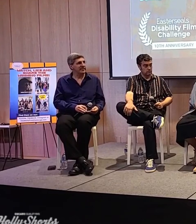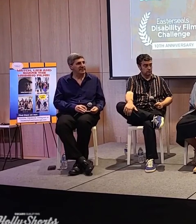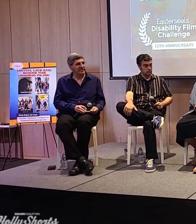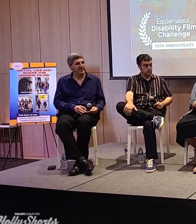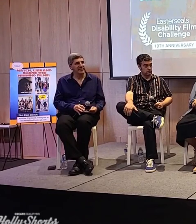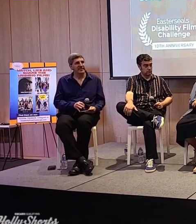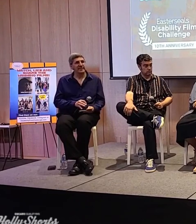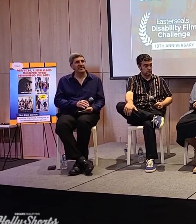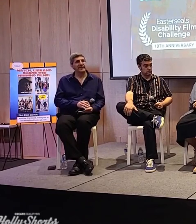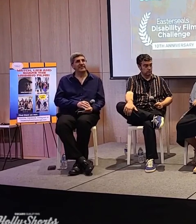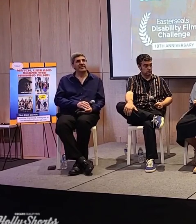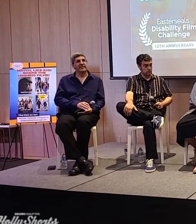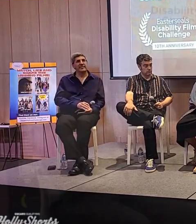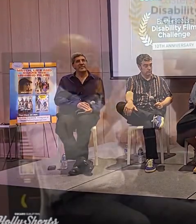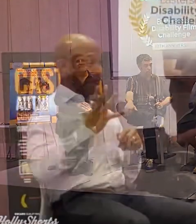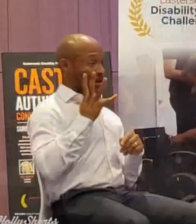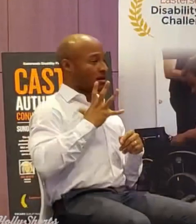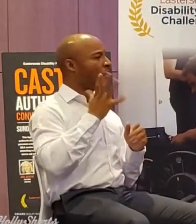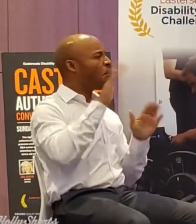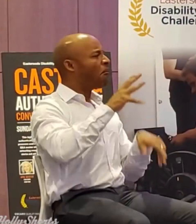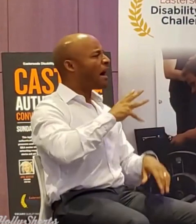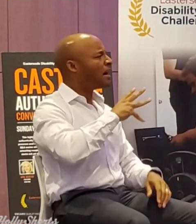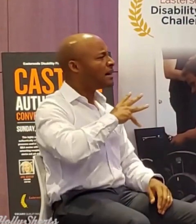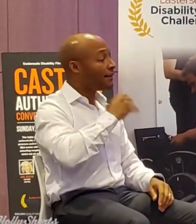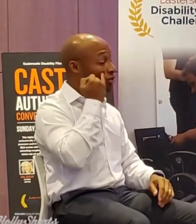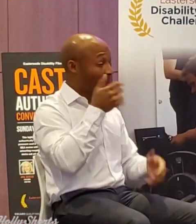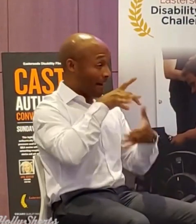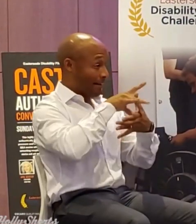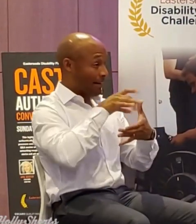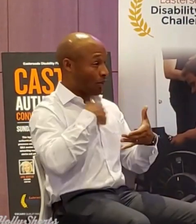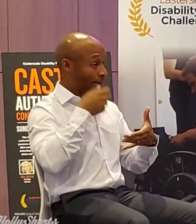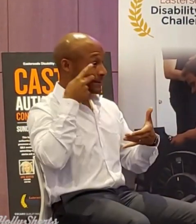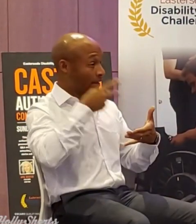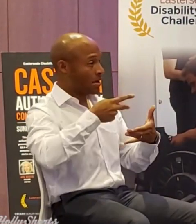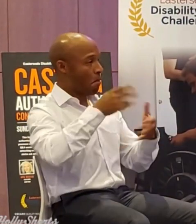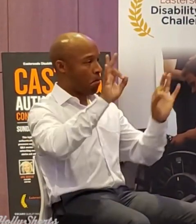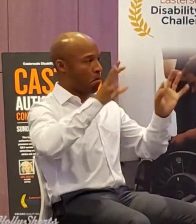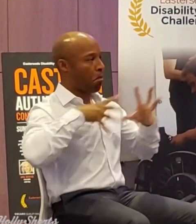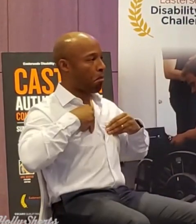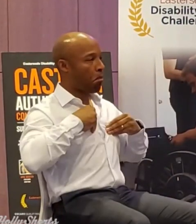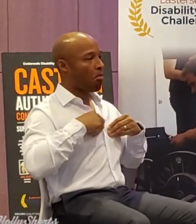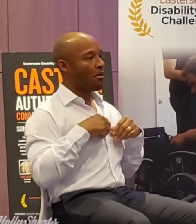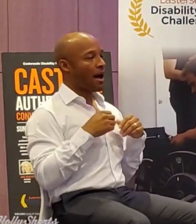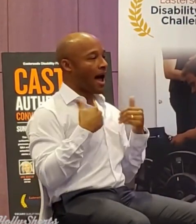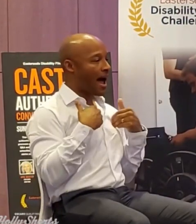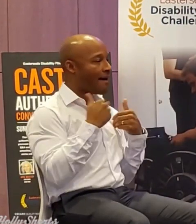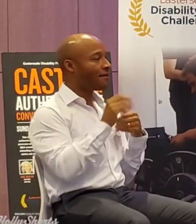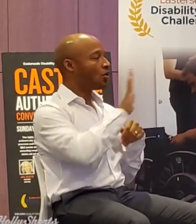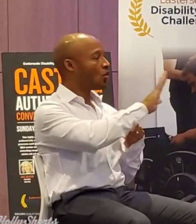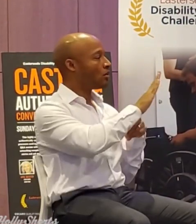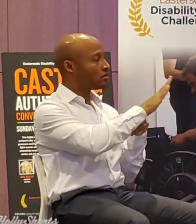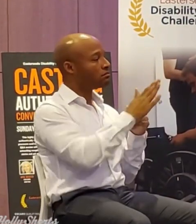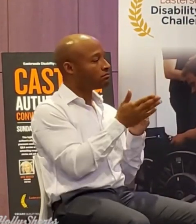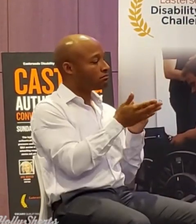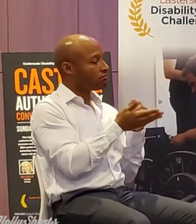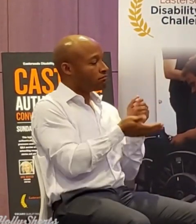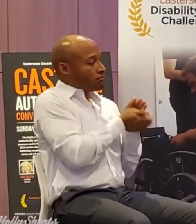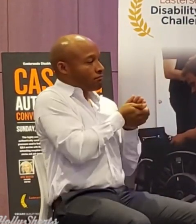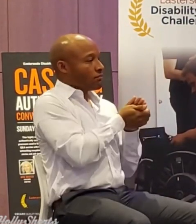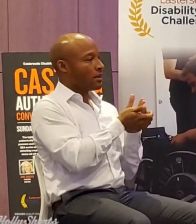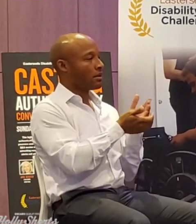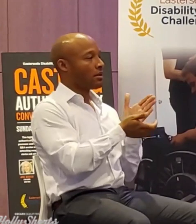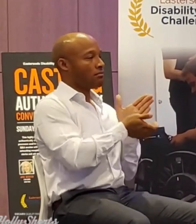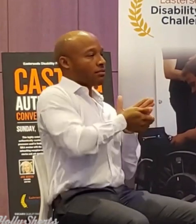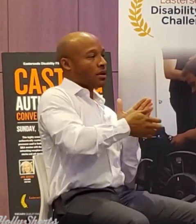long as you have content that we could see, totally acceptable. But have that package ready, get your Actors Access profile, you